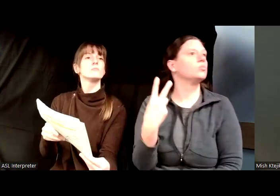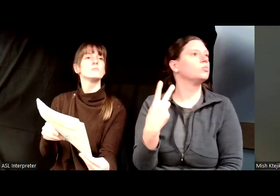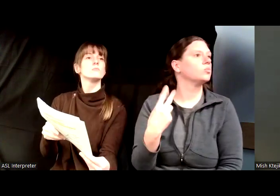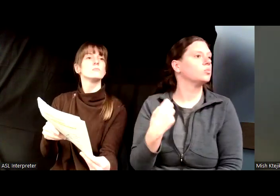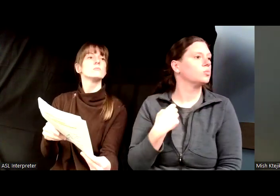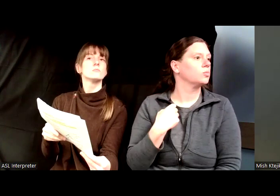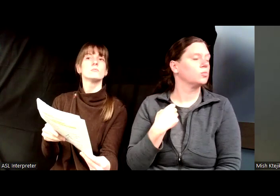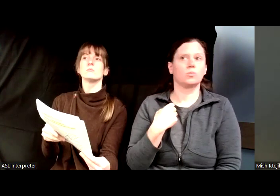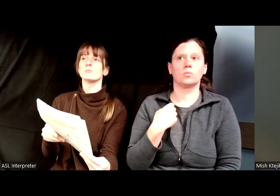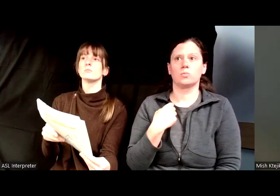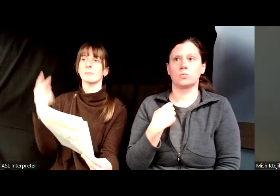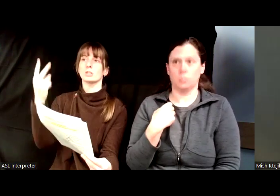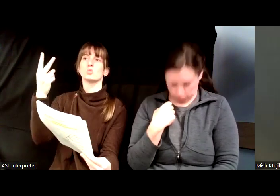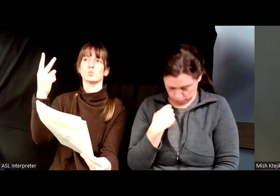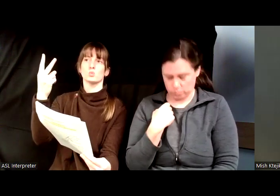Page 2.